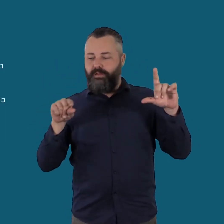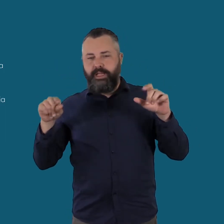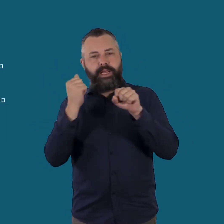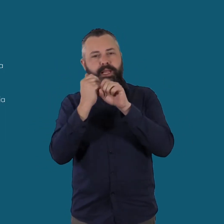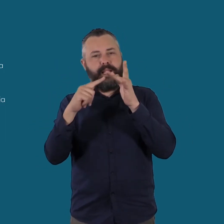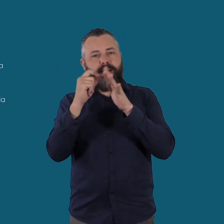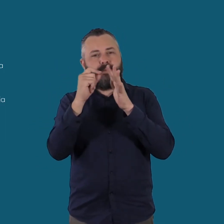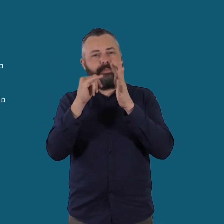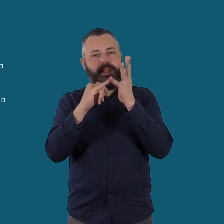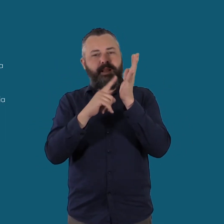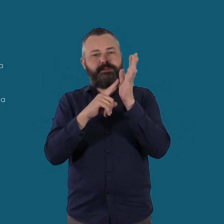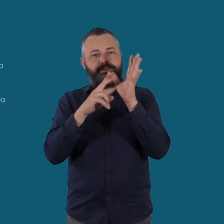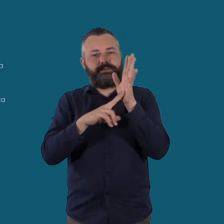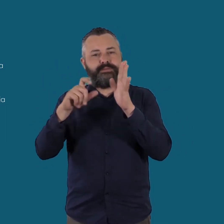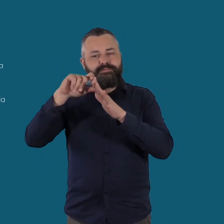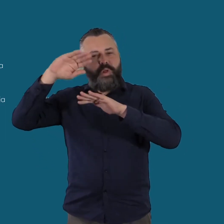3. Gippsland and Otway Ranges in Victoria.